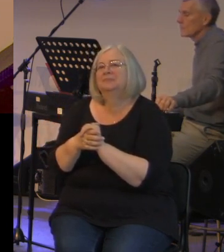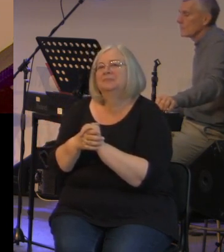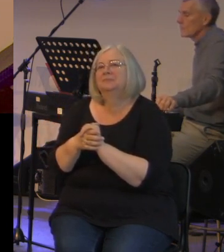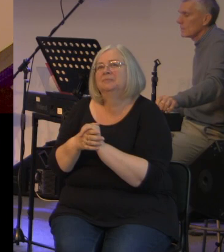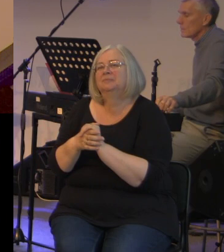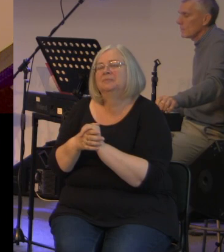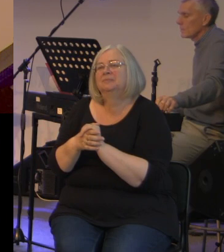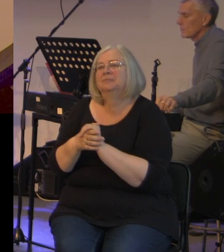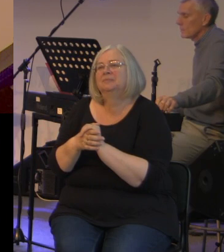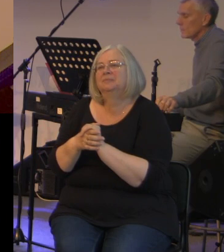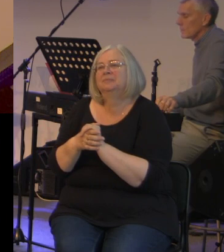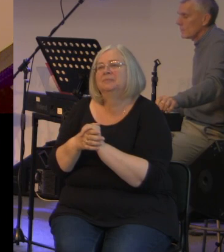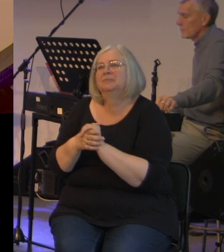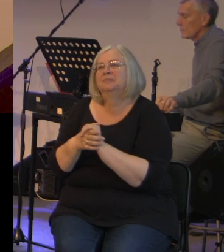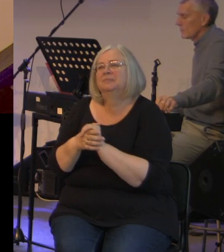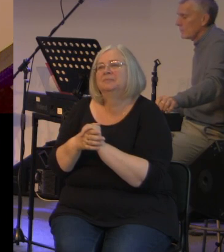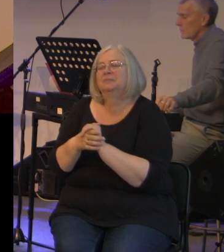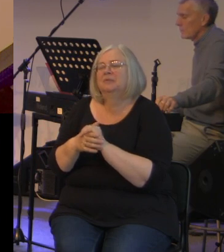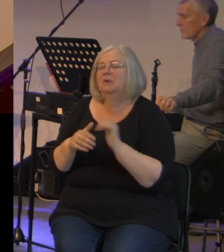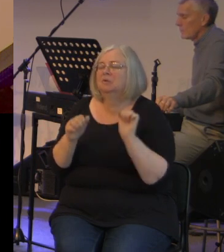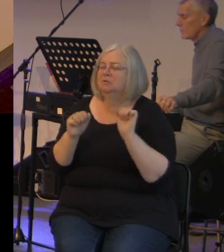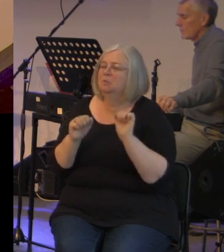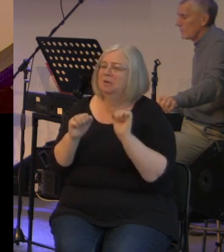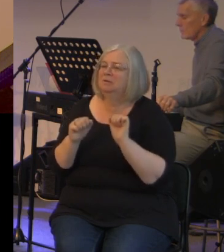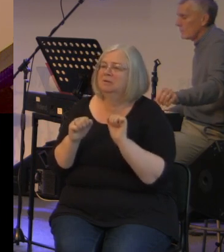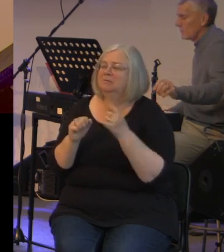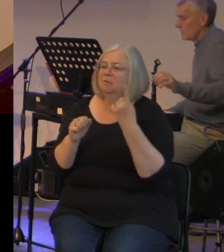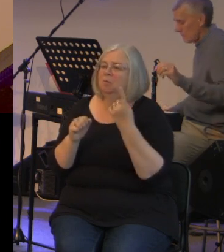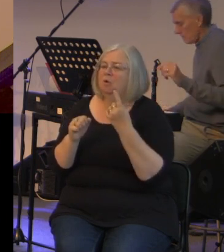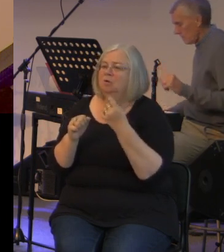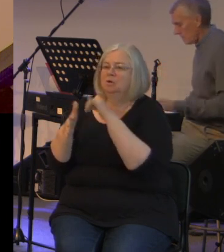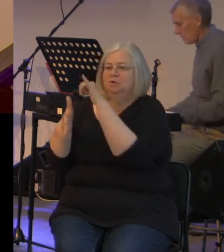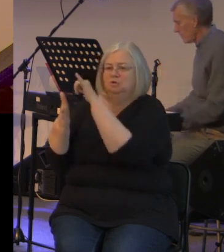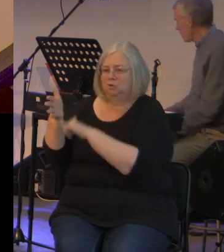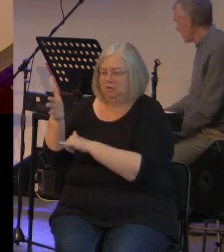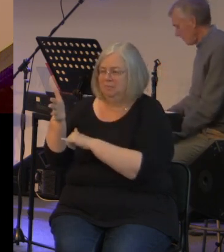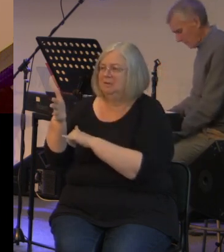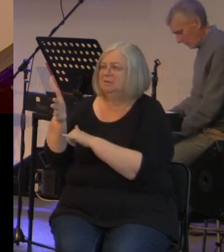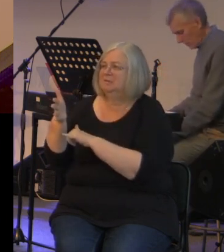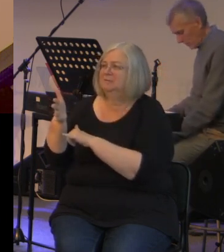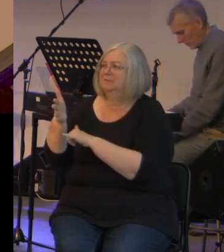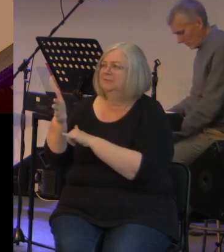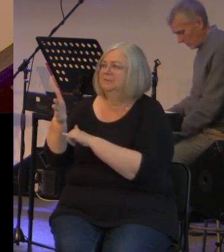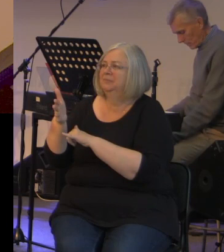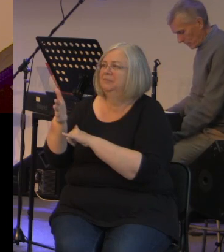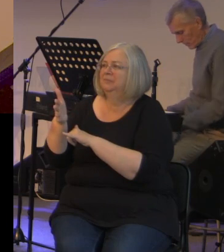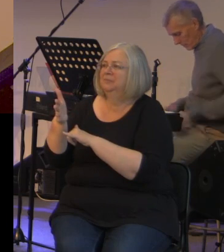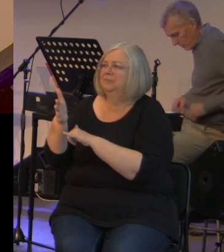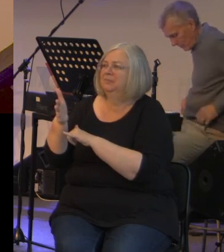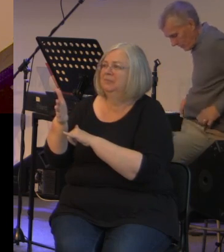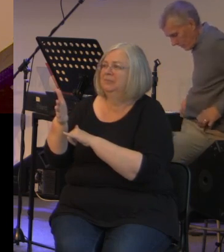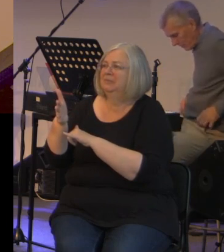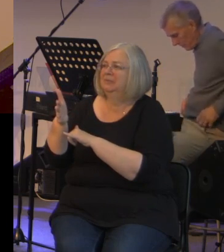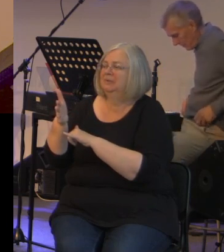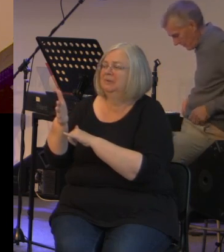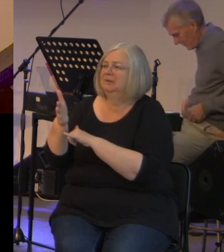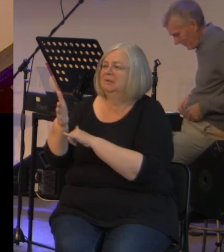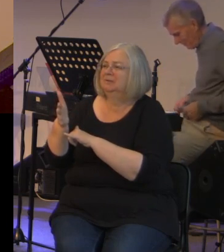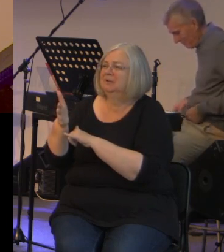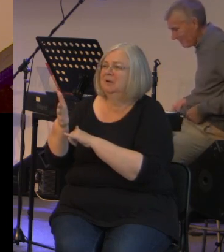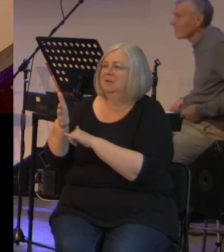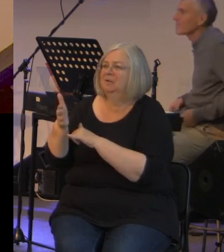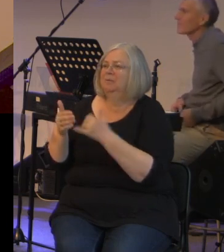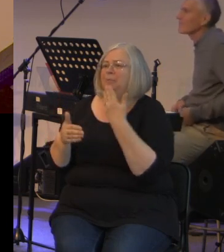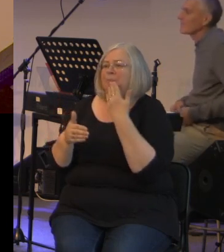one document from the Baptist Union Corporation to be able to share with you. So hopefully, please pray the document in and everything to